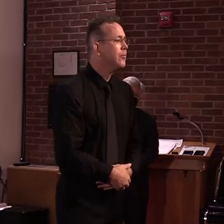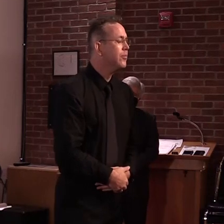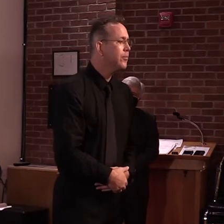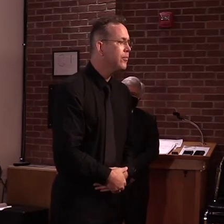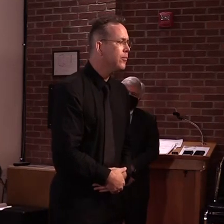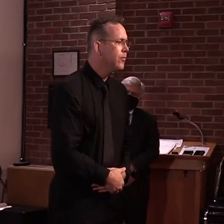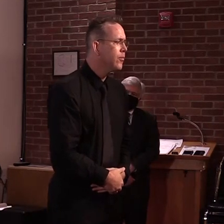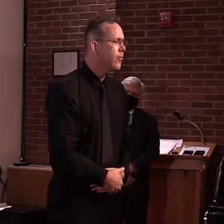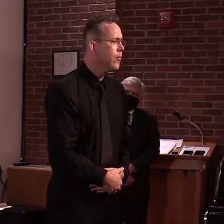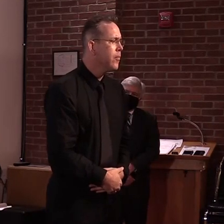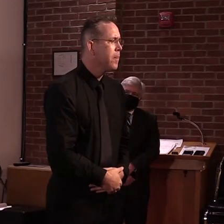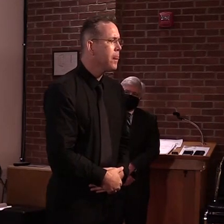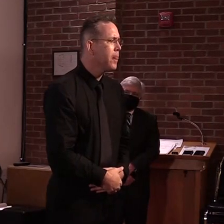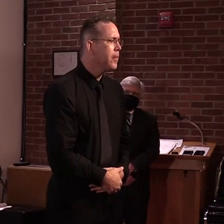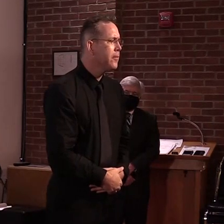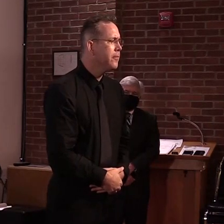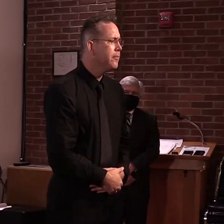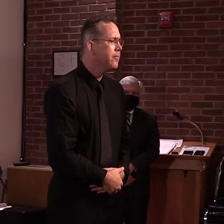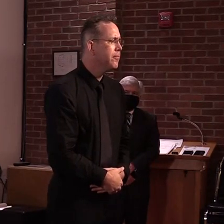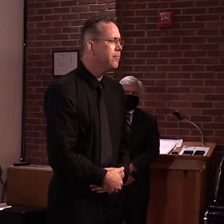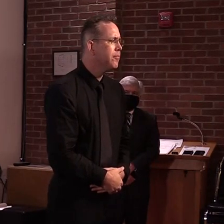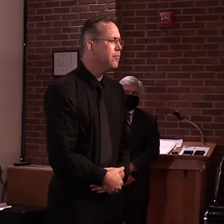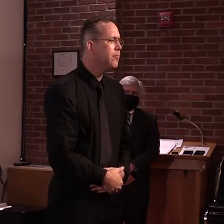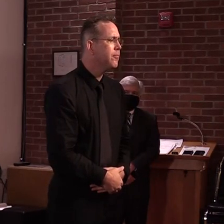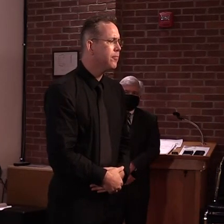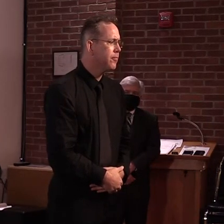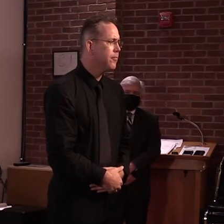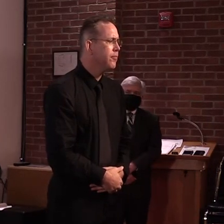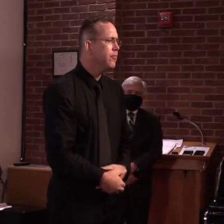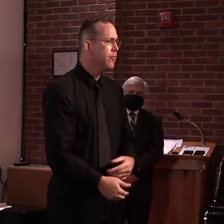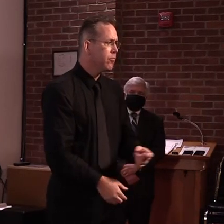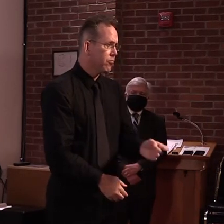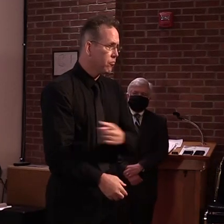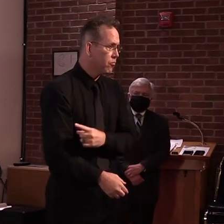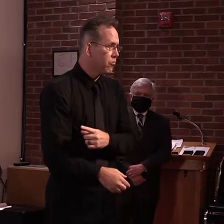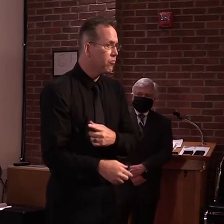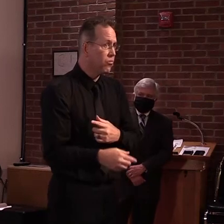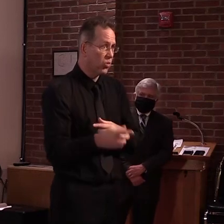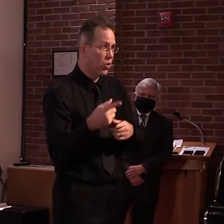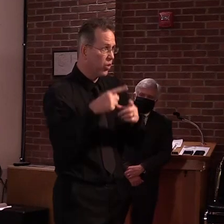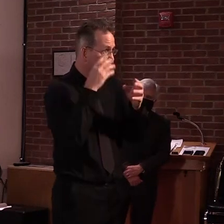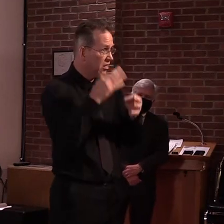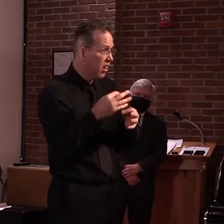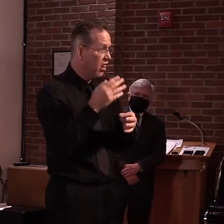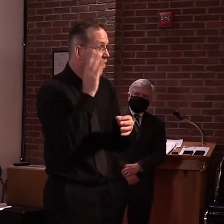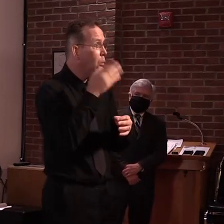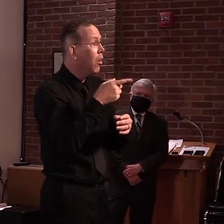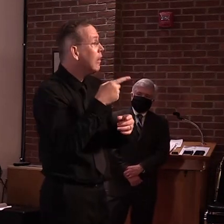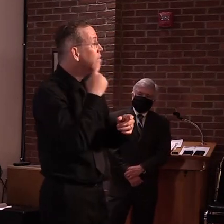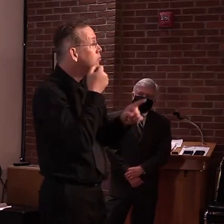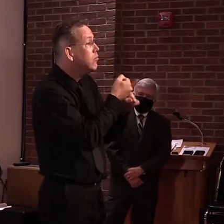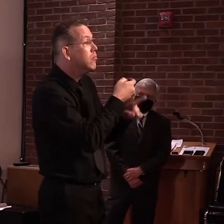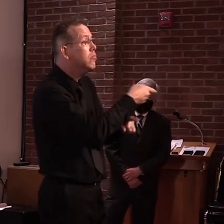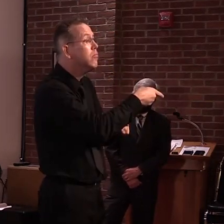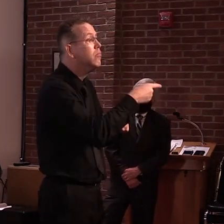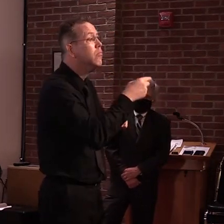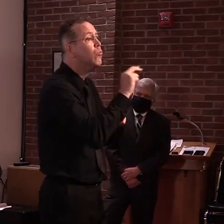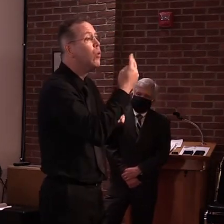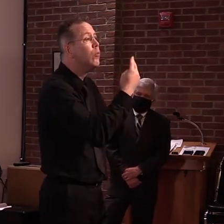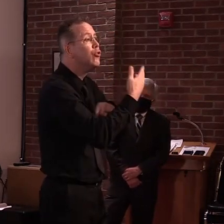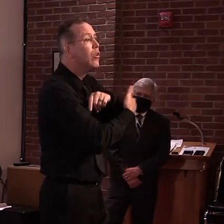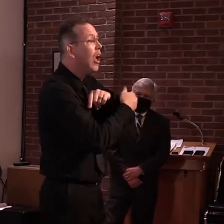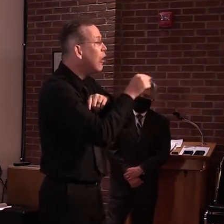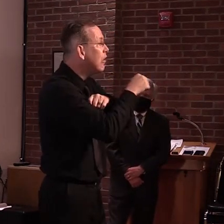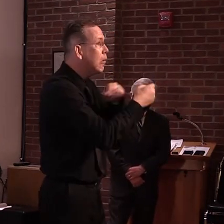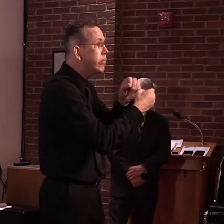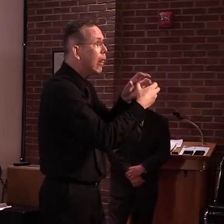or whatever? Yeah, I mean, we'll continue to update the data and make sure that we're protecting Vermonters the best we can. So that's why